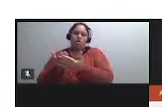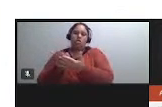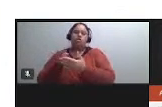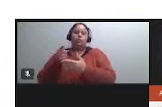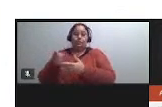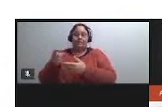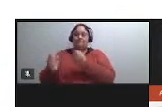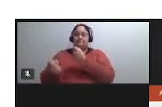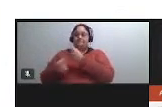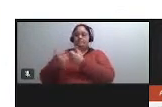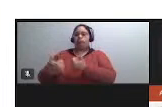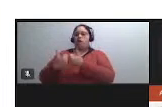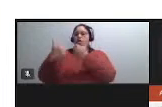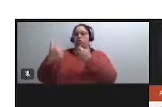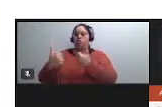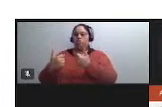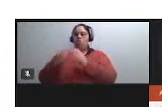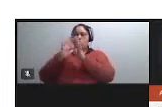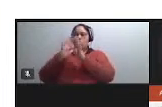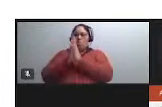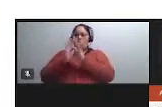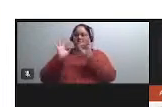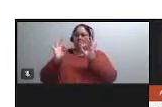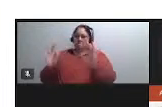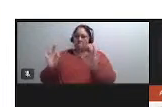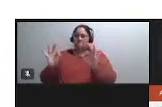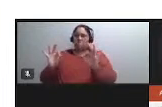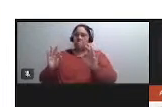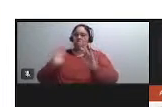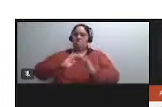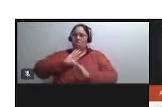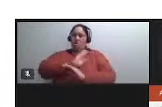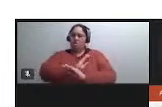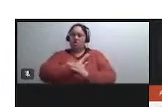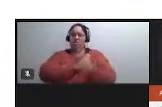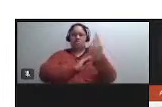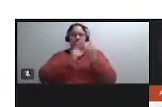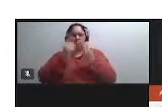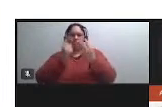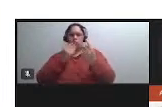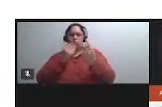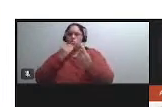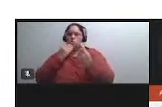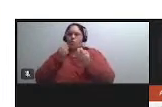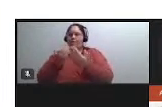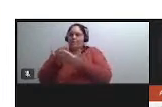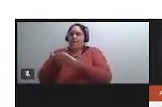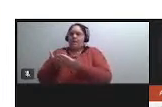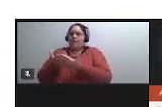some challenges in getting all of the relevant bodies that deal with tenders,